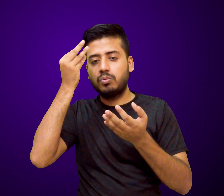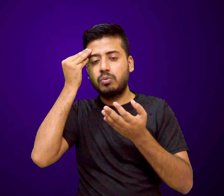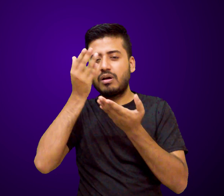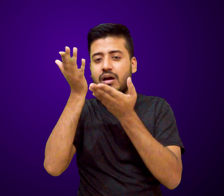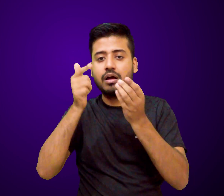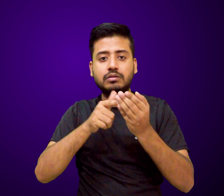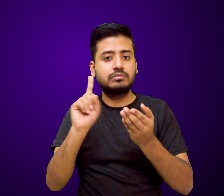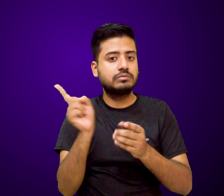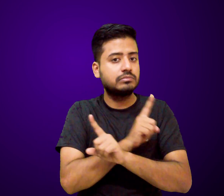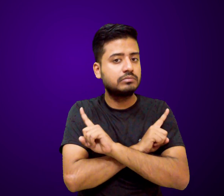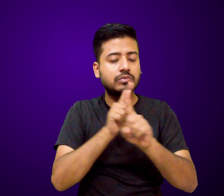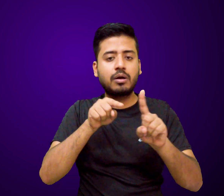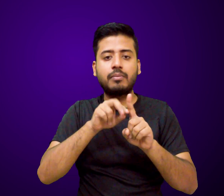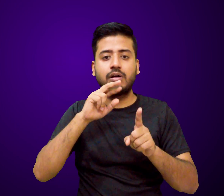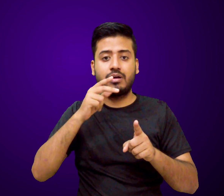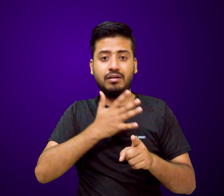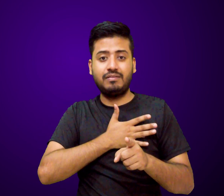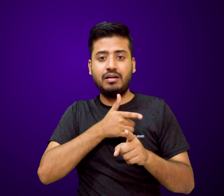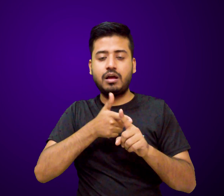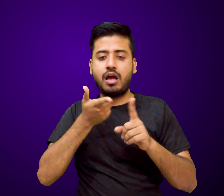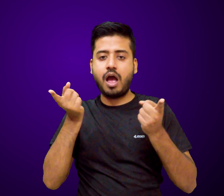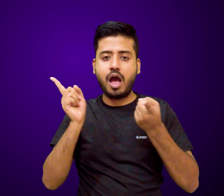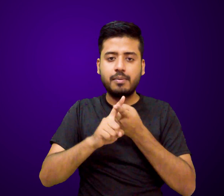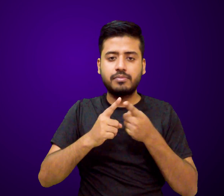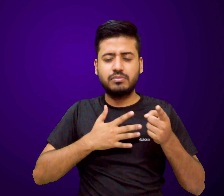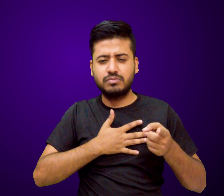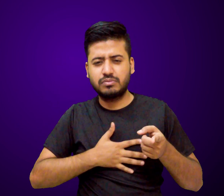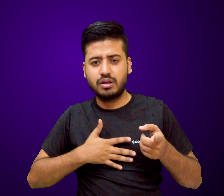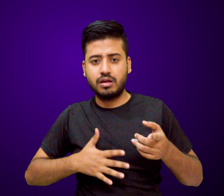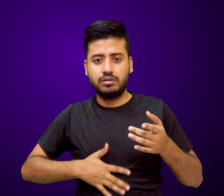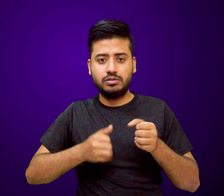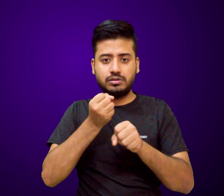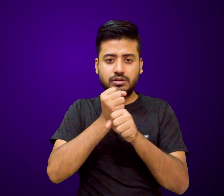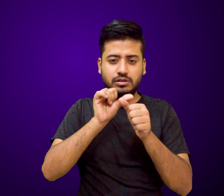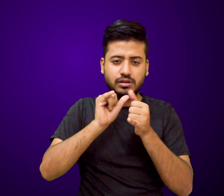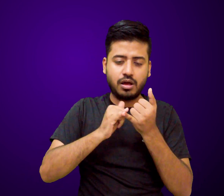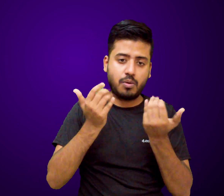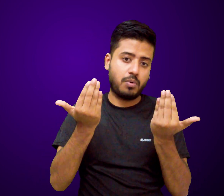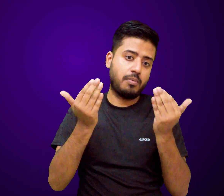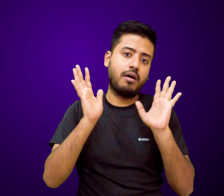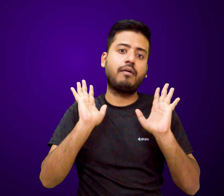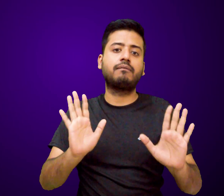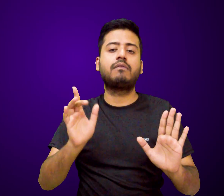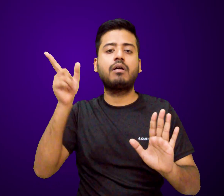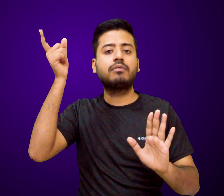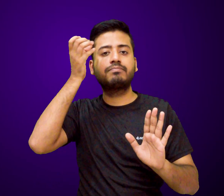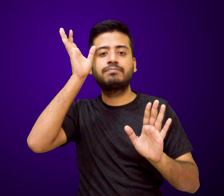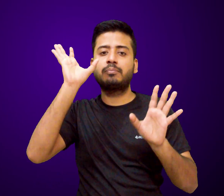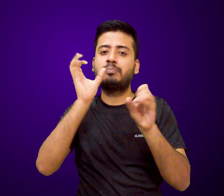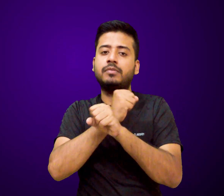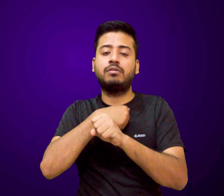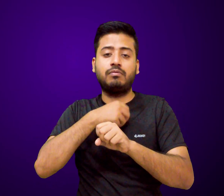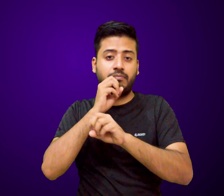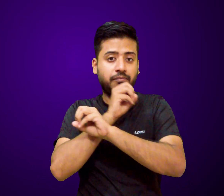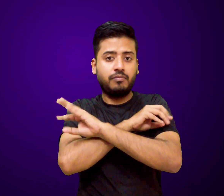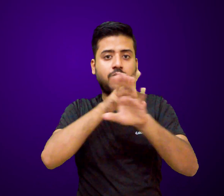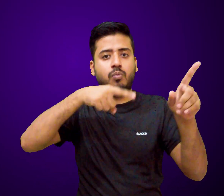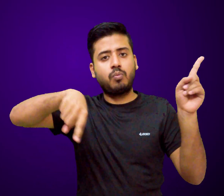1. 5. Trusted source. That said, it's currently unclear whether these practices are sufficient to adequately